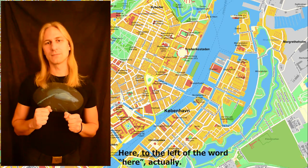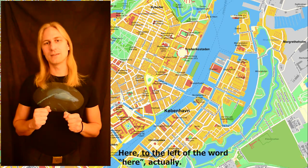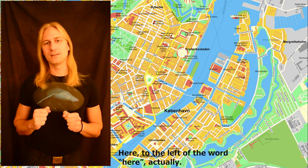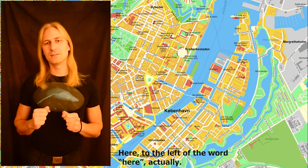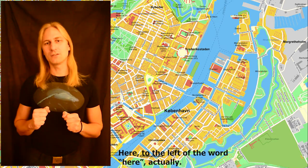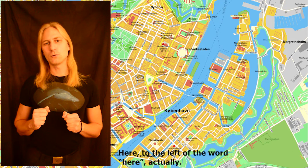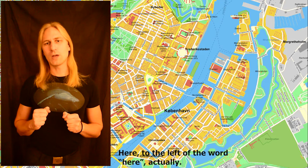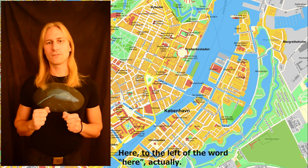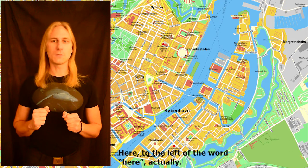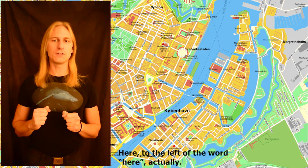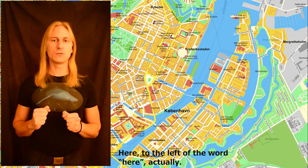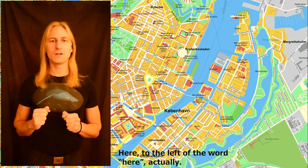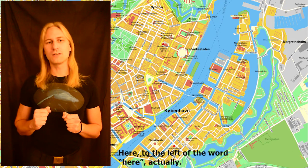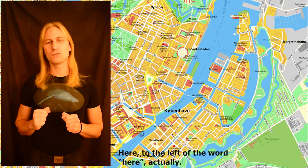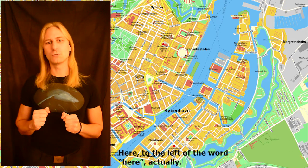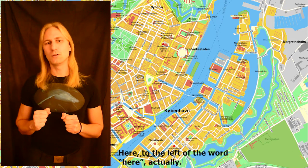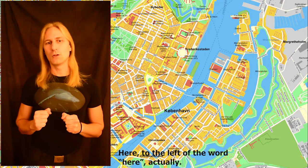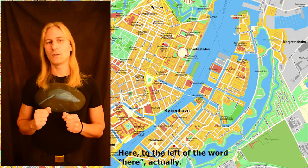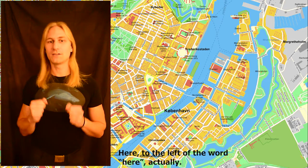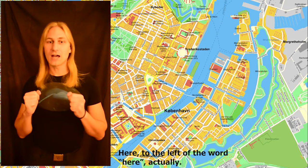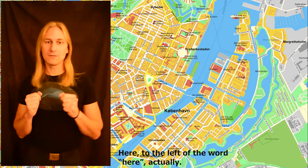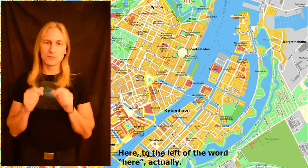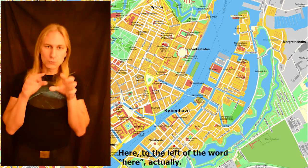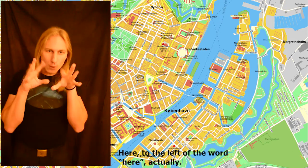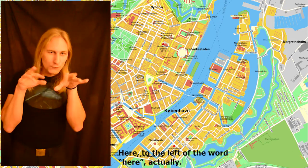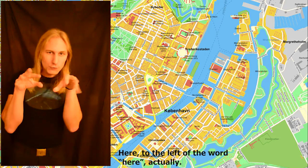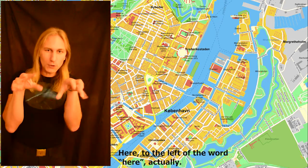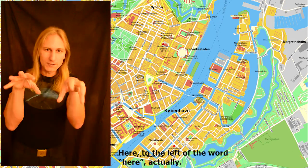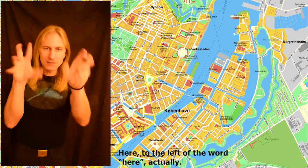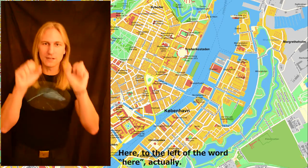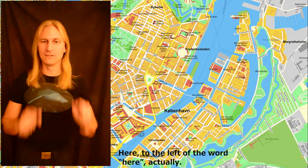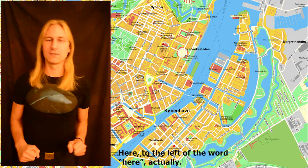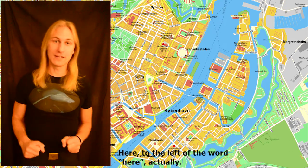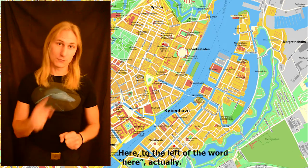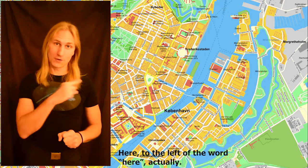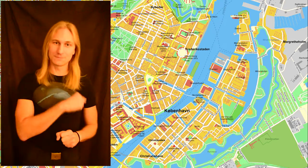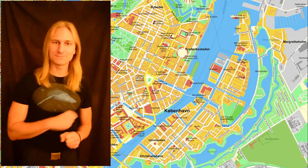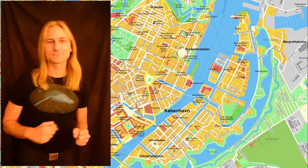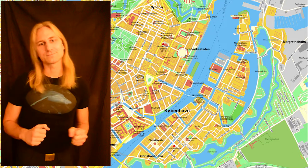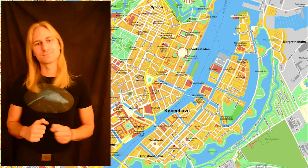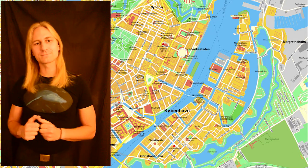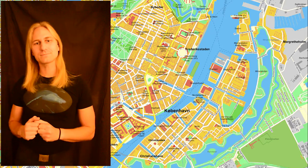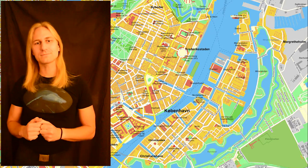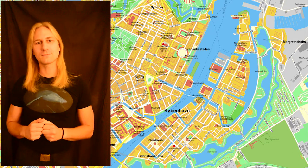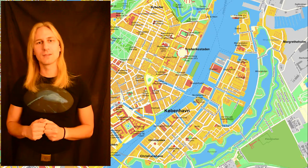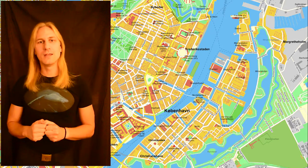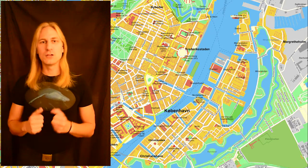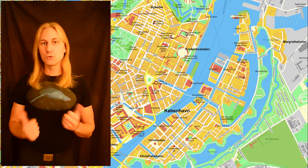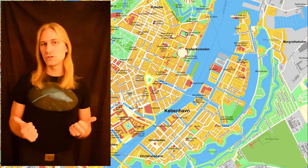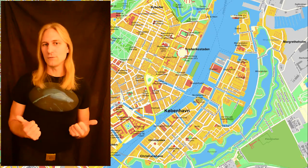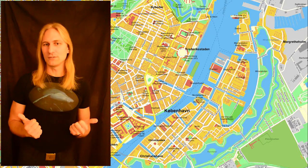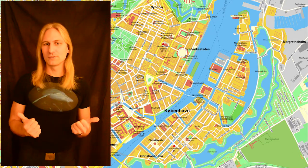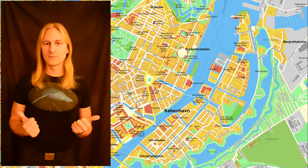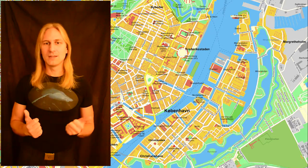first, so you have something to relate to when I dive into obscure details later on.